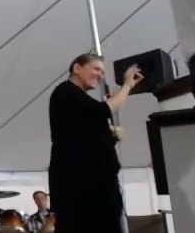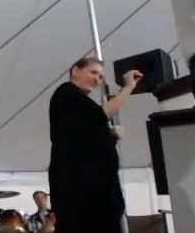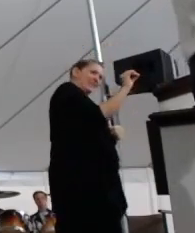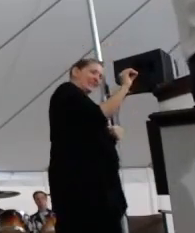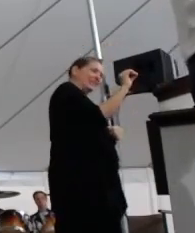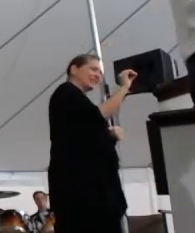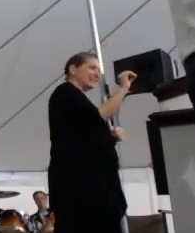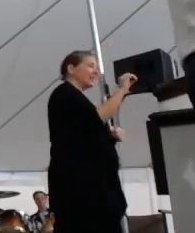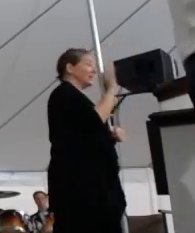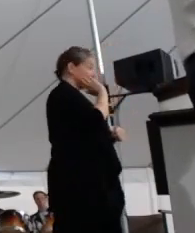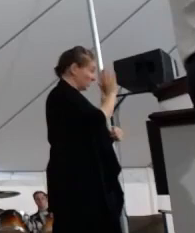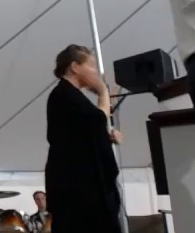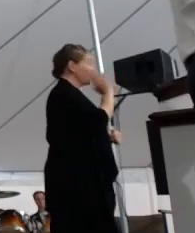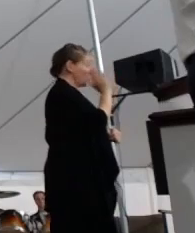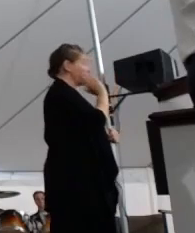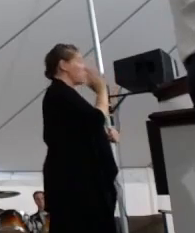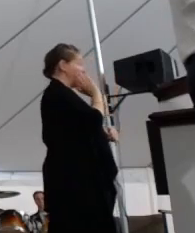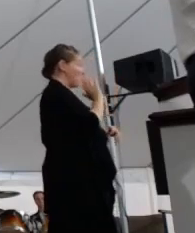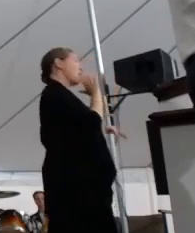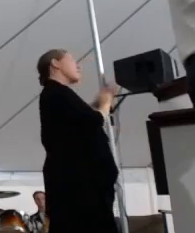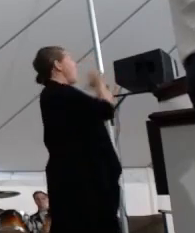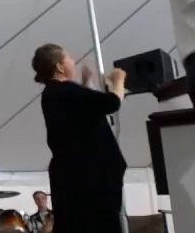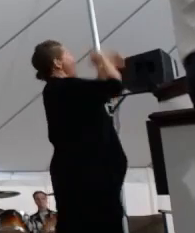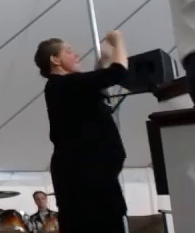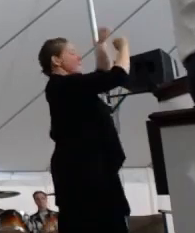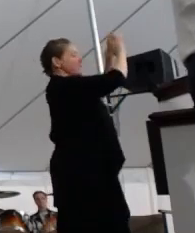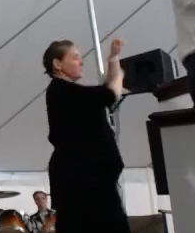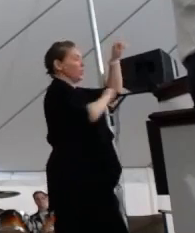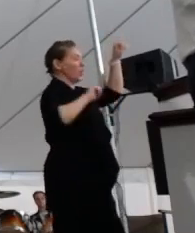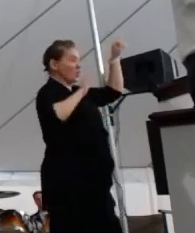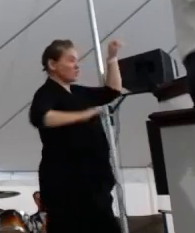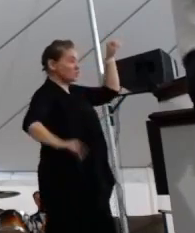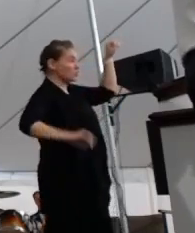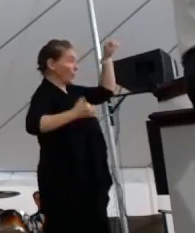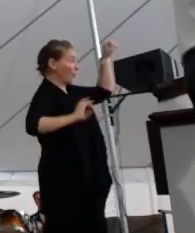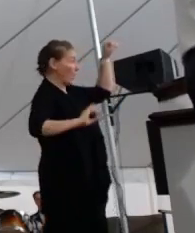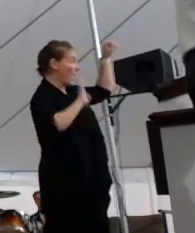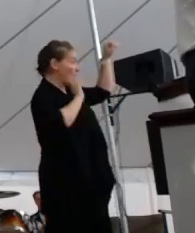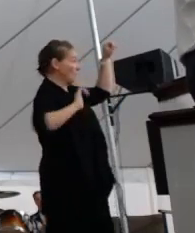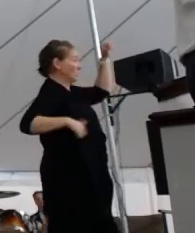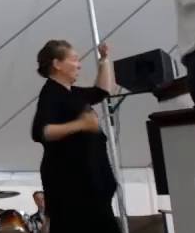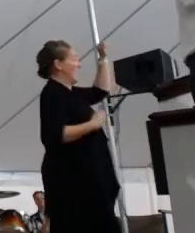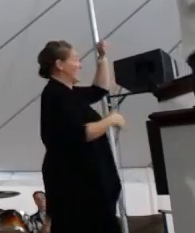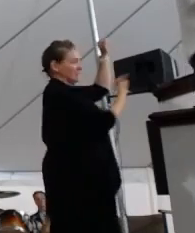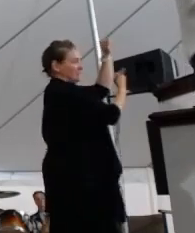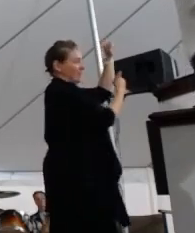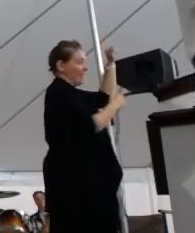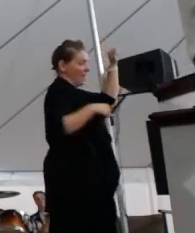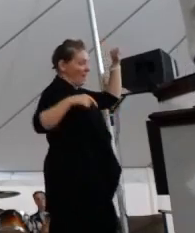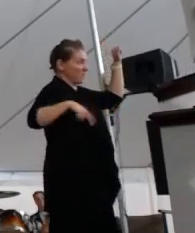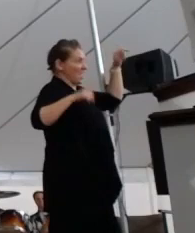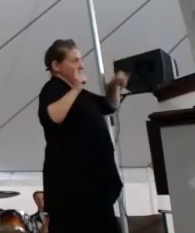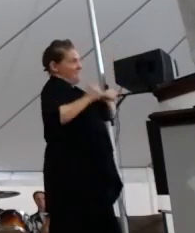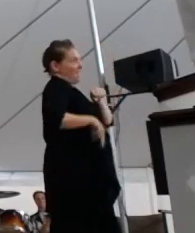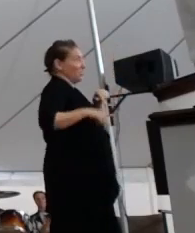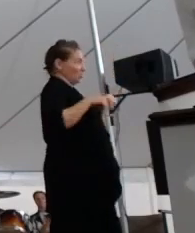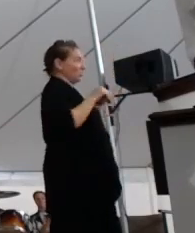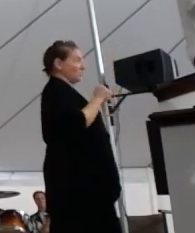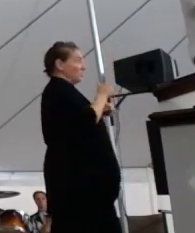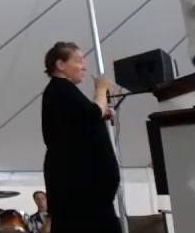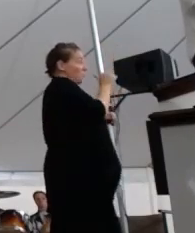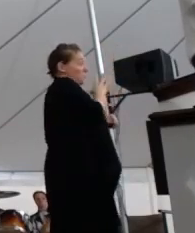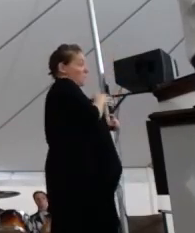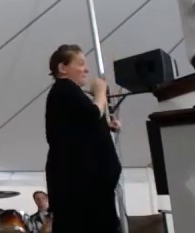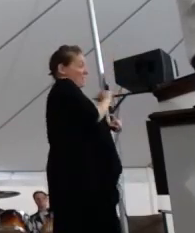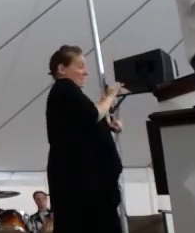will climb up into trees as her grandchildren will chase her, and they can barely keep up. At 75, she can outclimb them in the